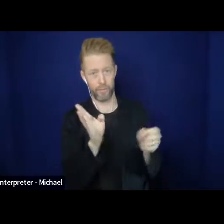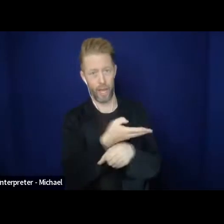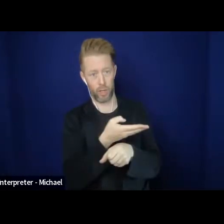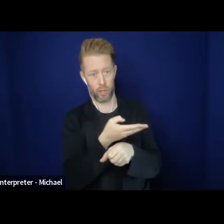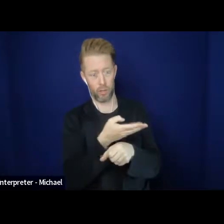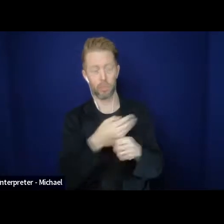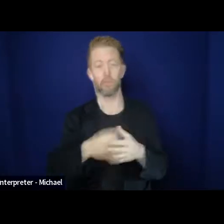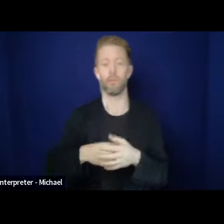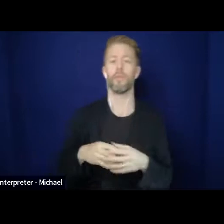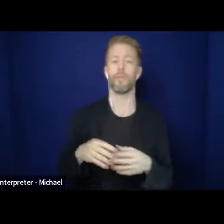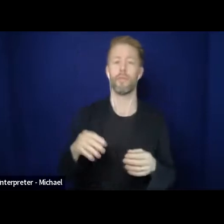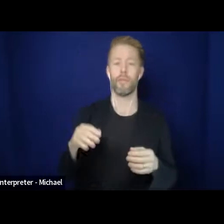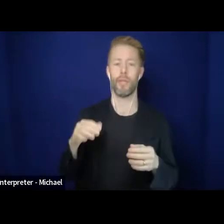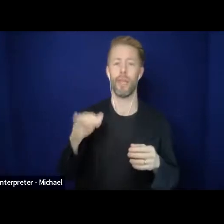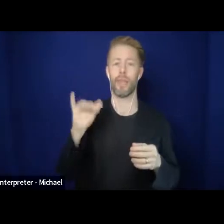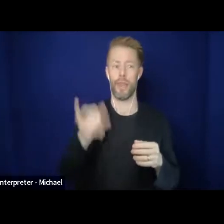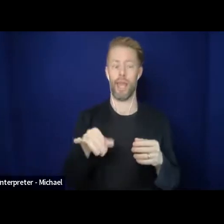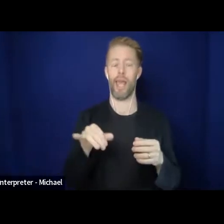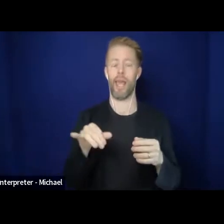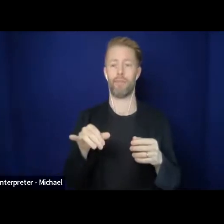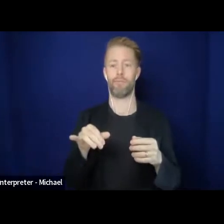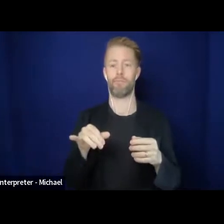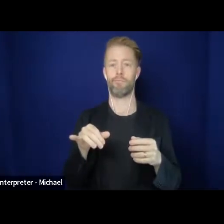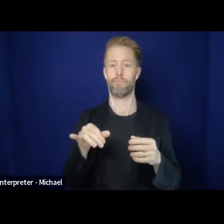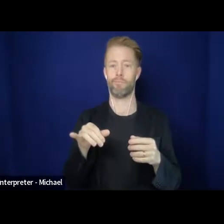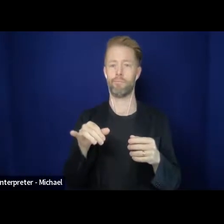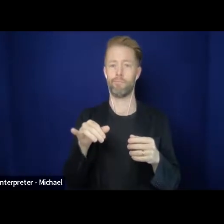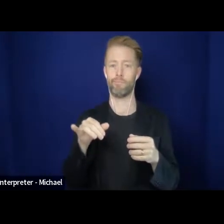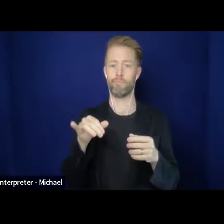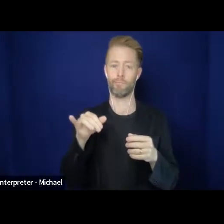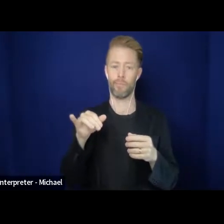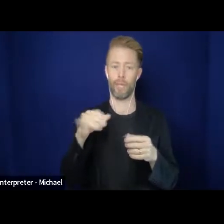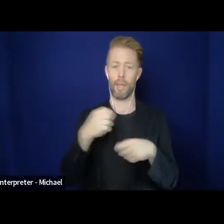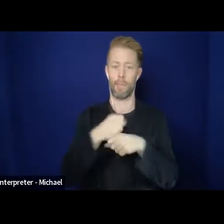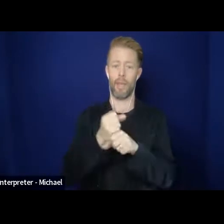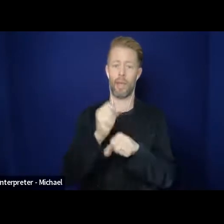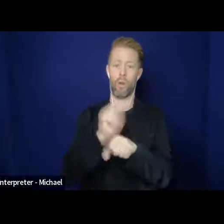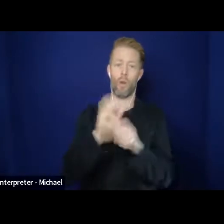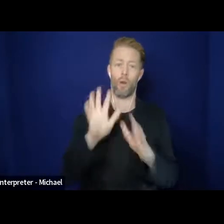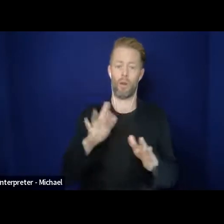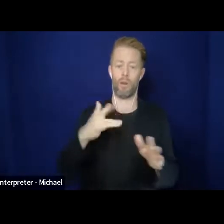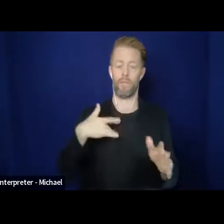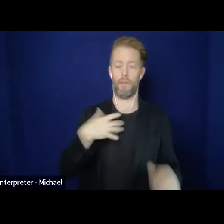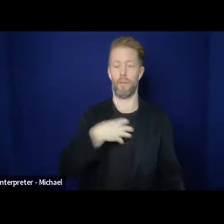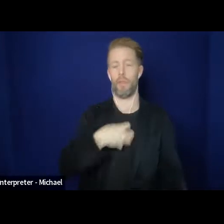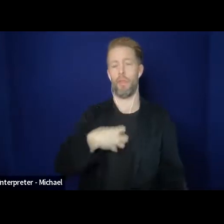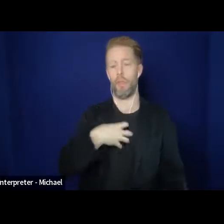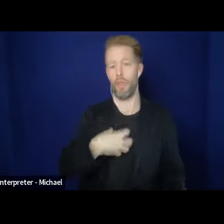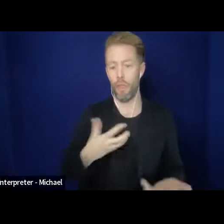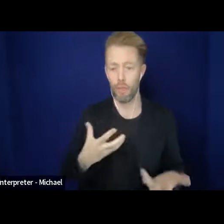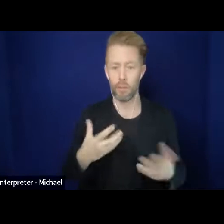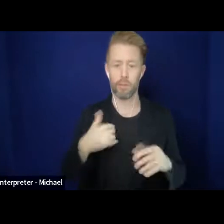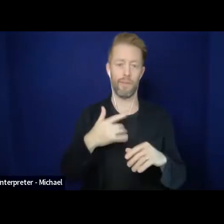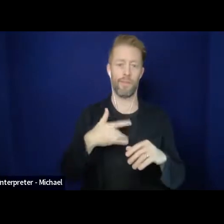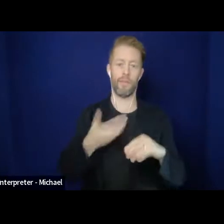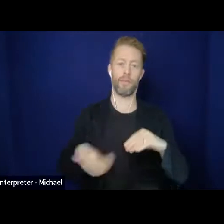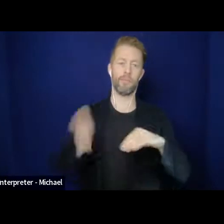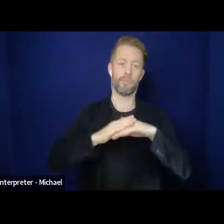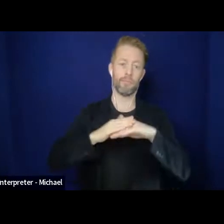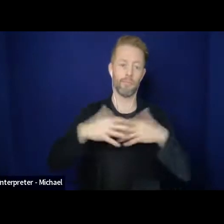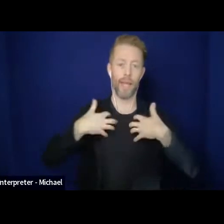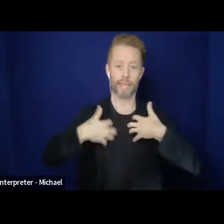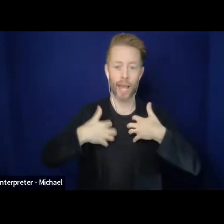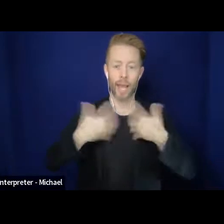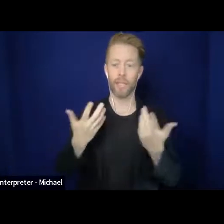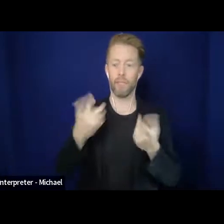All of these things decrease systems like morale, and they can lead to increased anxiety and decreased worker